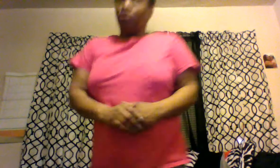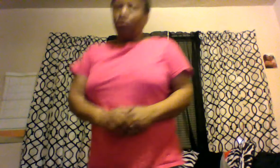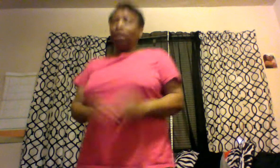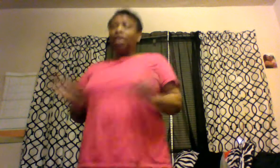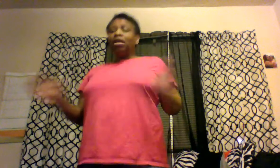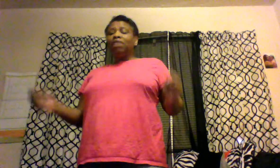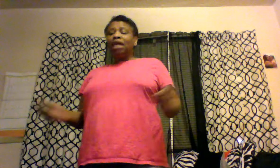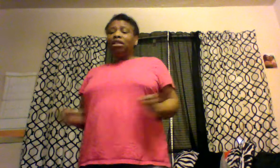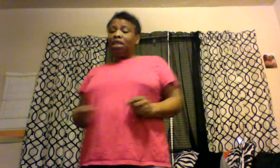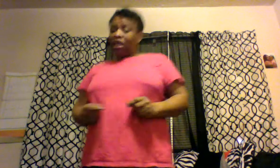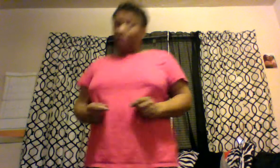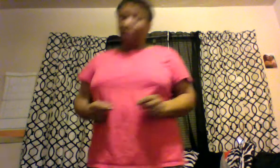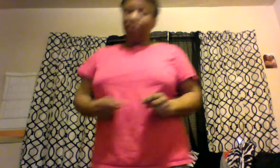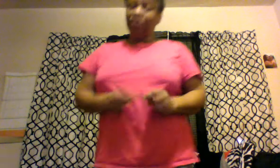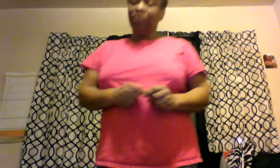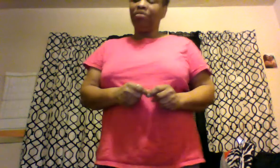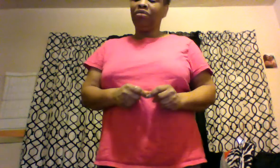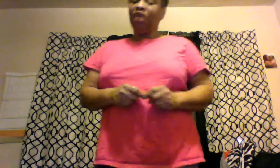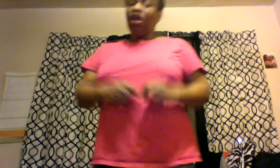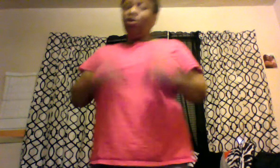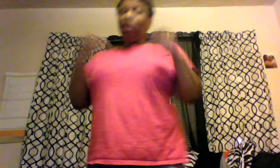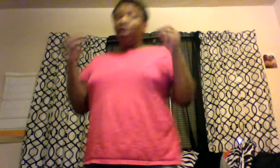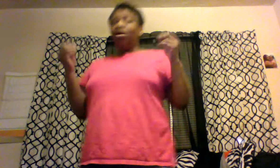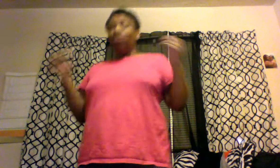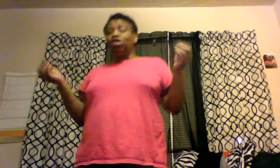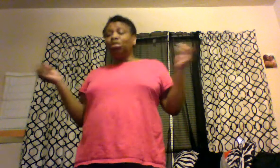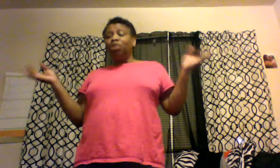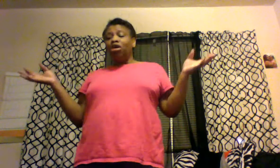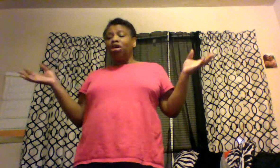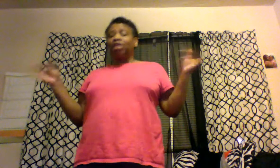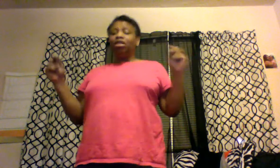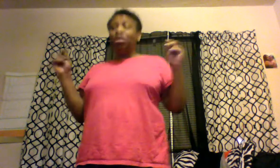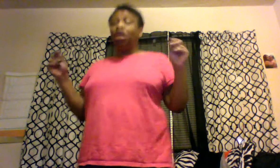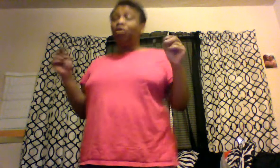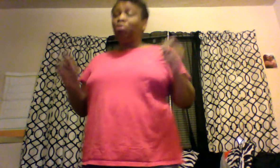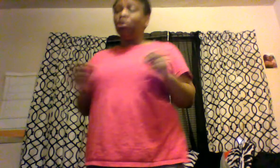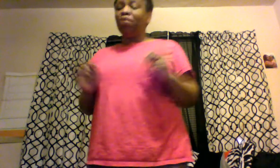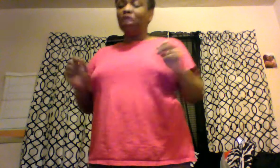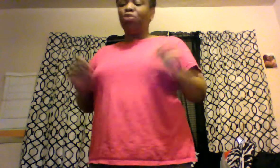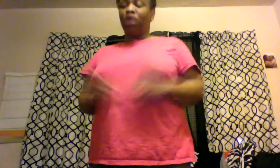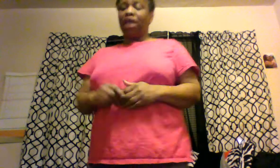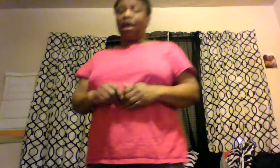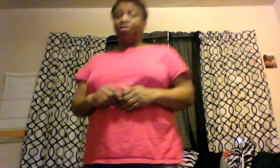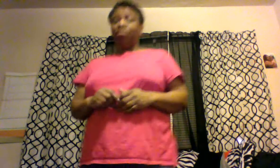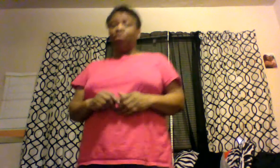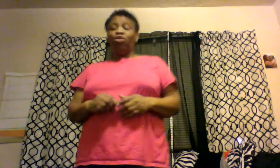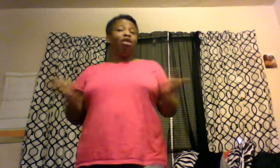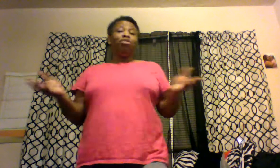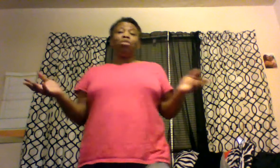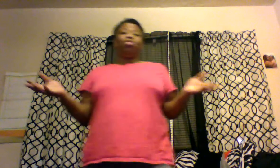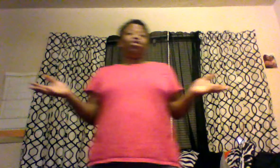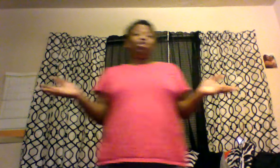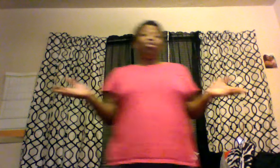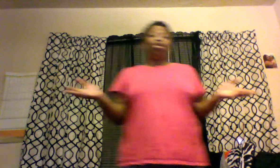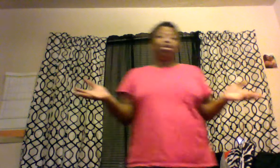When we think of Dr. King, we think of Rosa Parks and the Montgomery bus boycott. We all remember Rosa Parks.